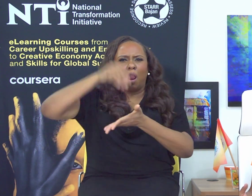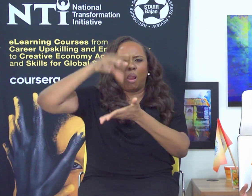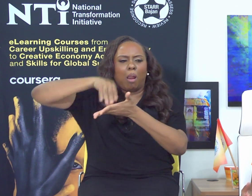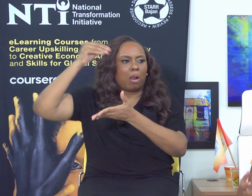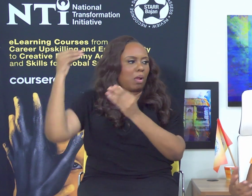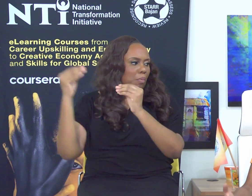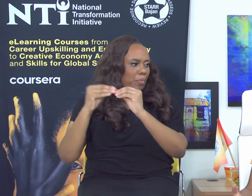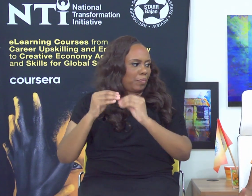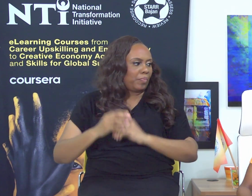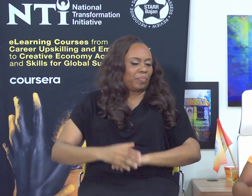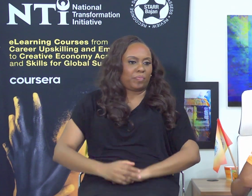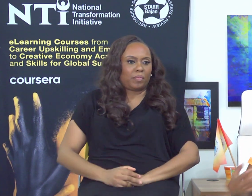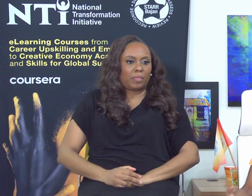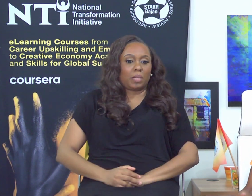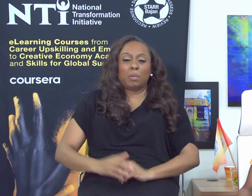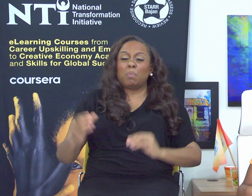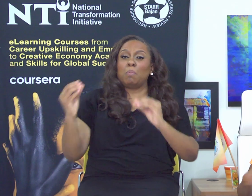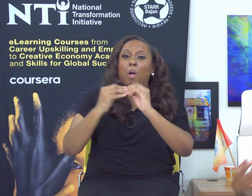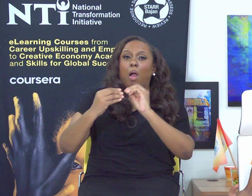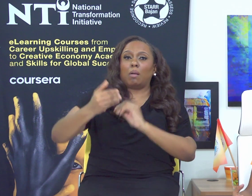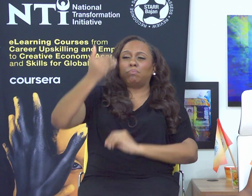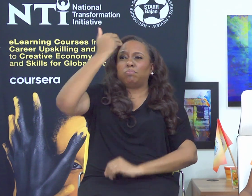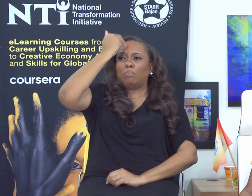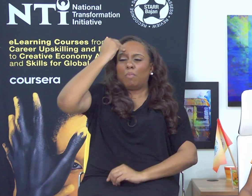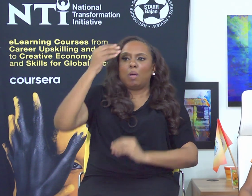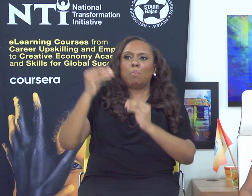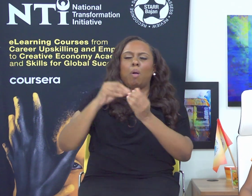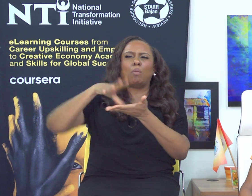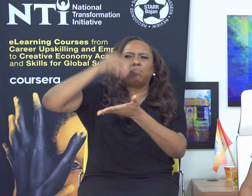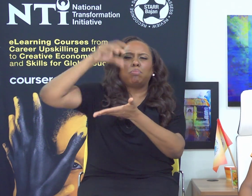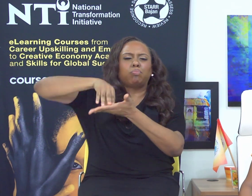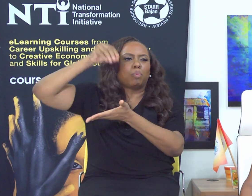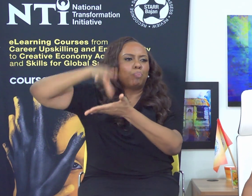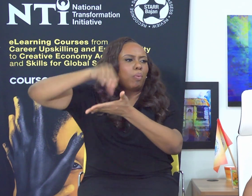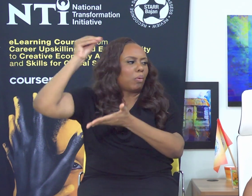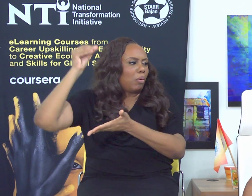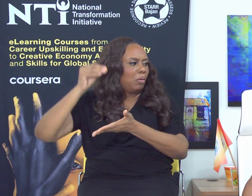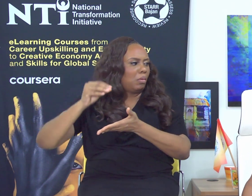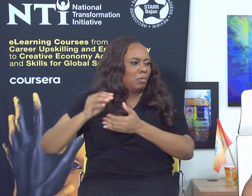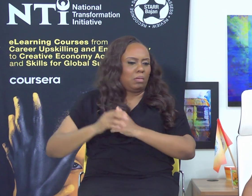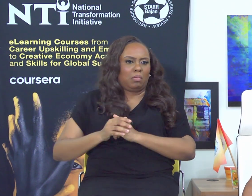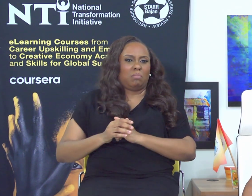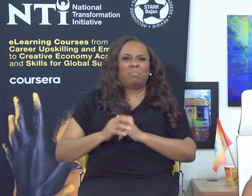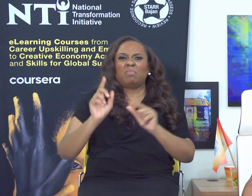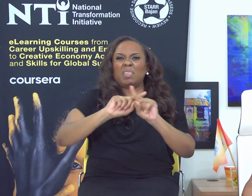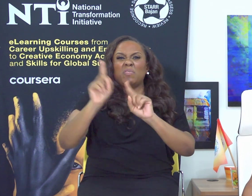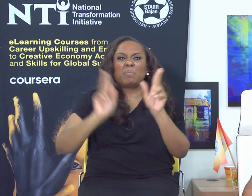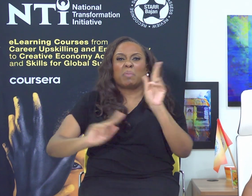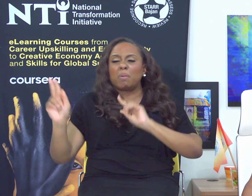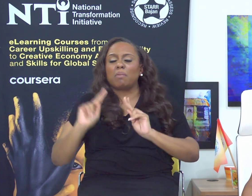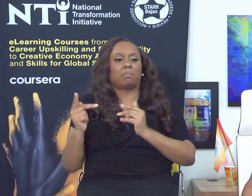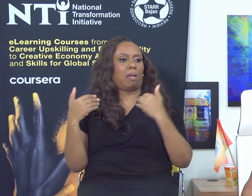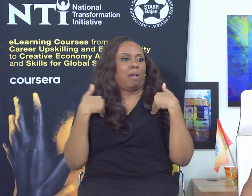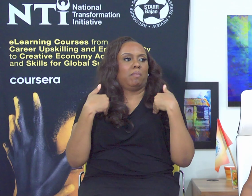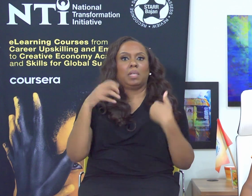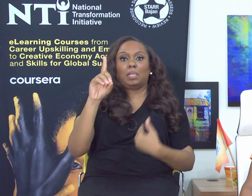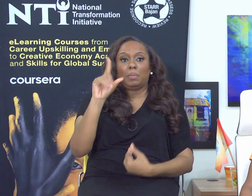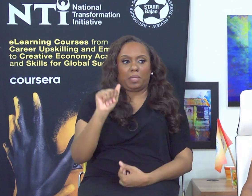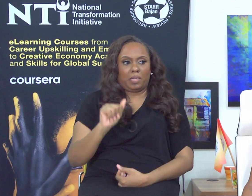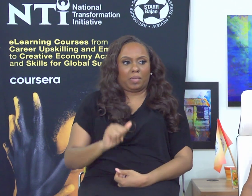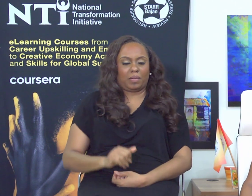areas, of course, has to be more knowledge and awareness of the lives of people with disabilities. So